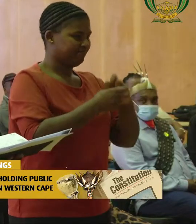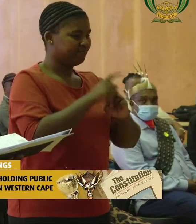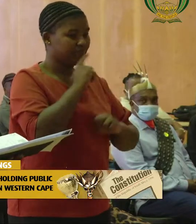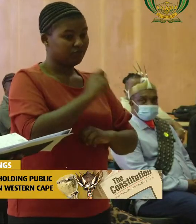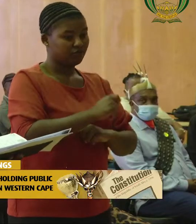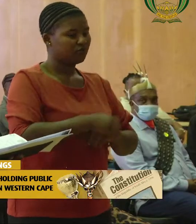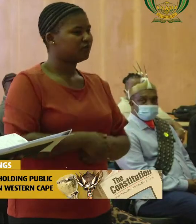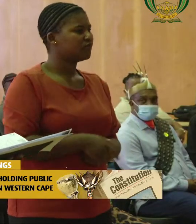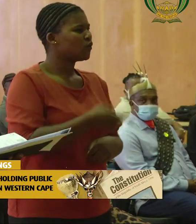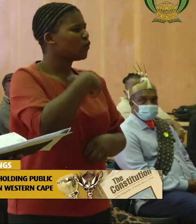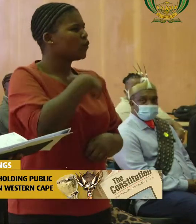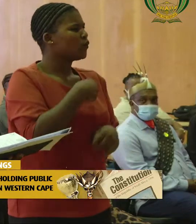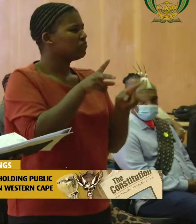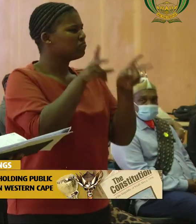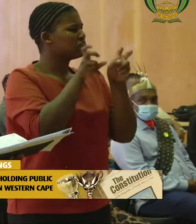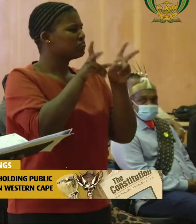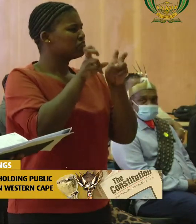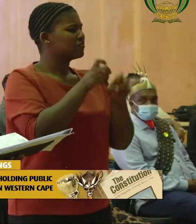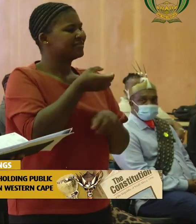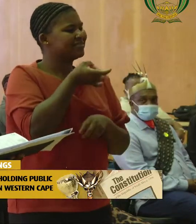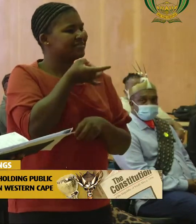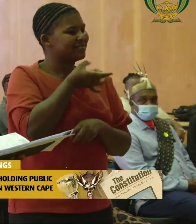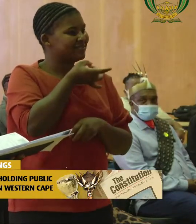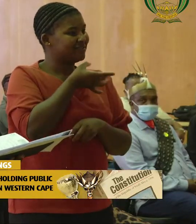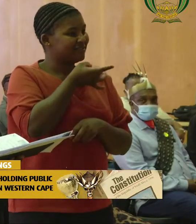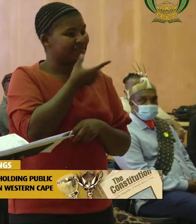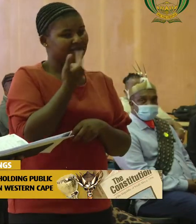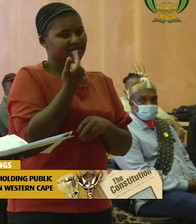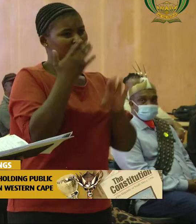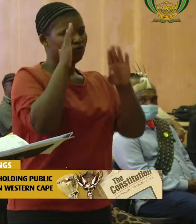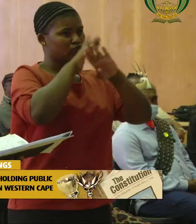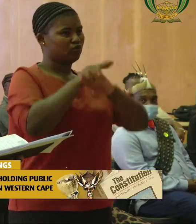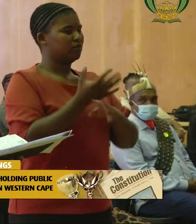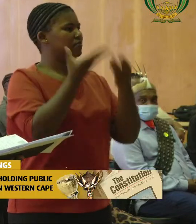We only received the information on Saturday evening.